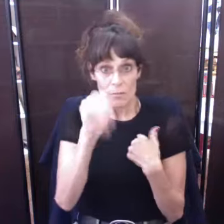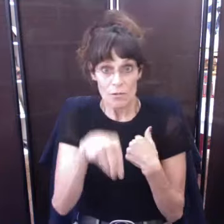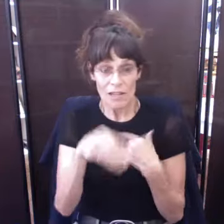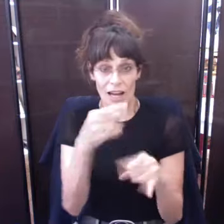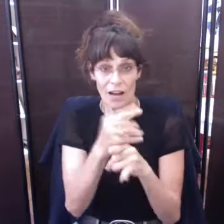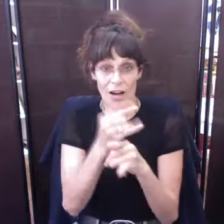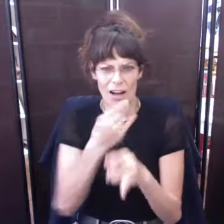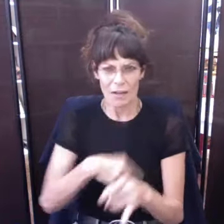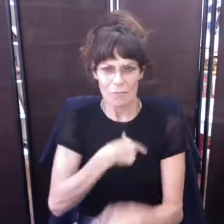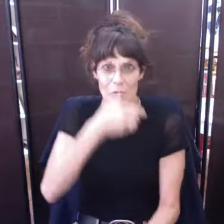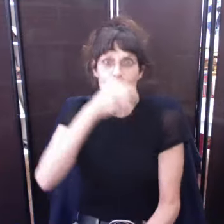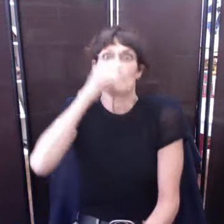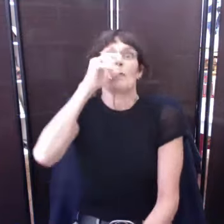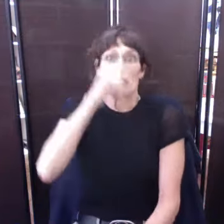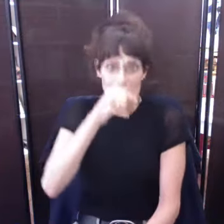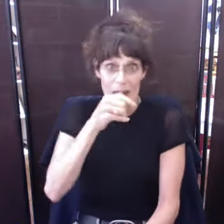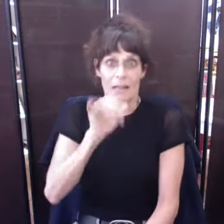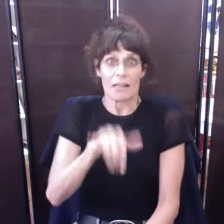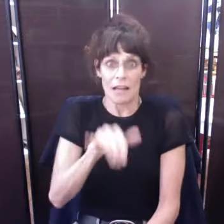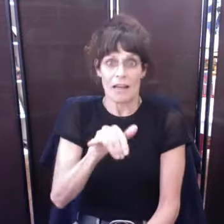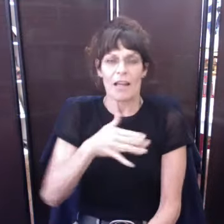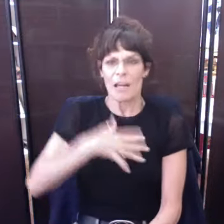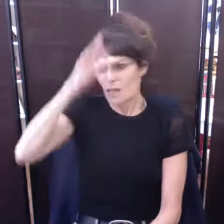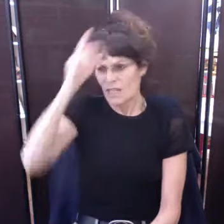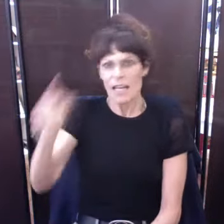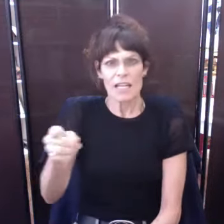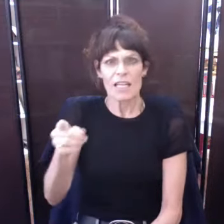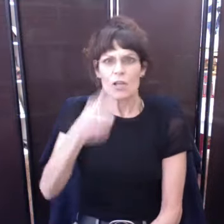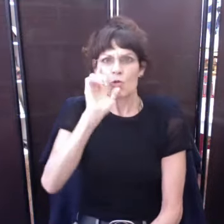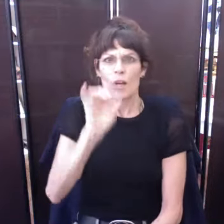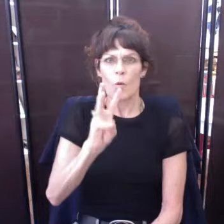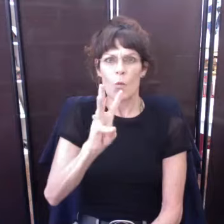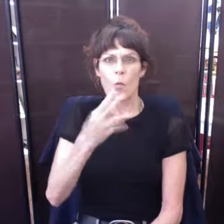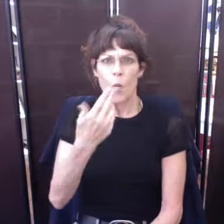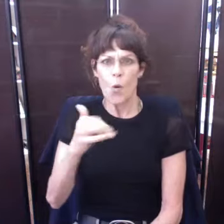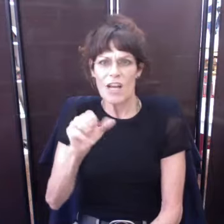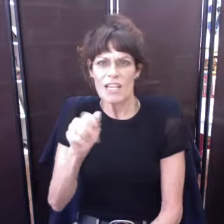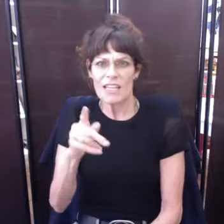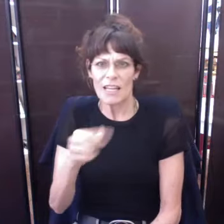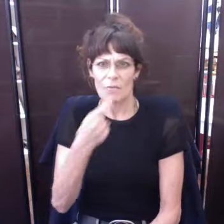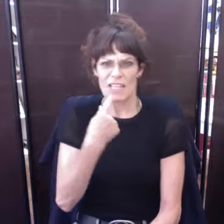the life out of that. And my dad was a whiskey drinker, and we used to tell ourselves, don't drink whiskey. It'll make you mean like dad,